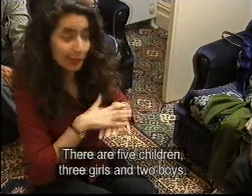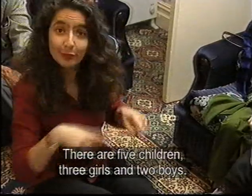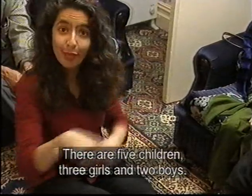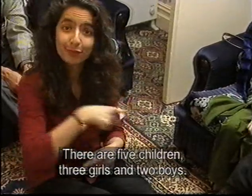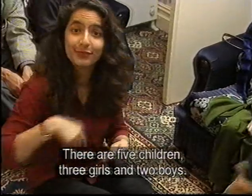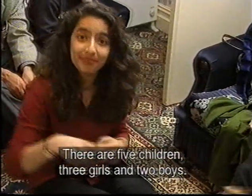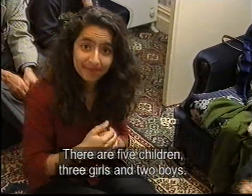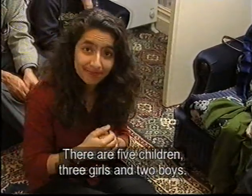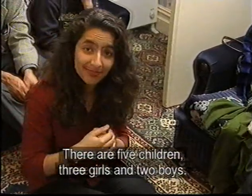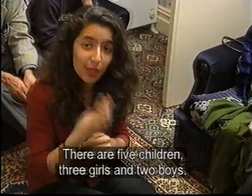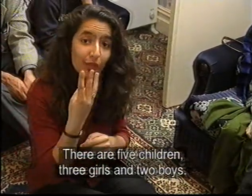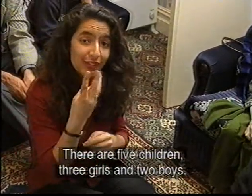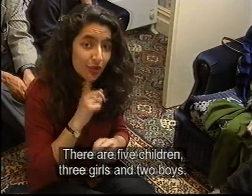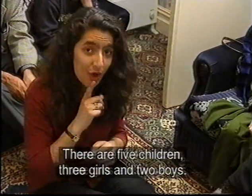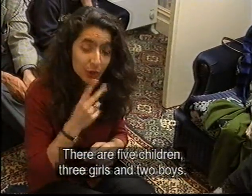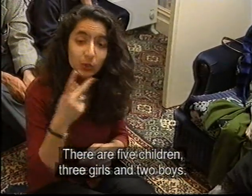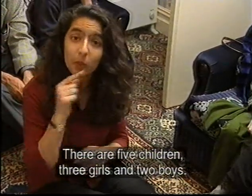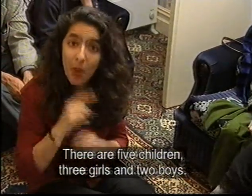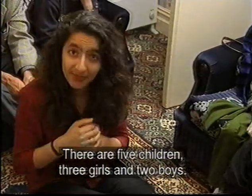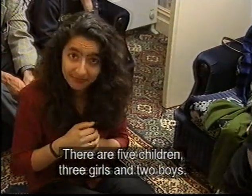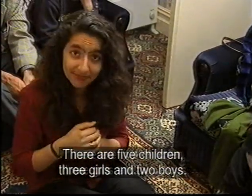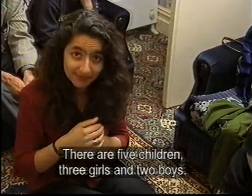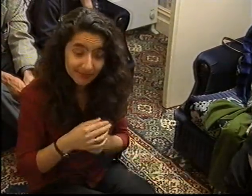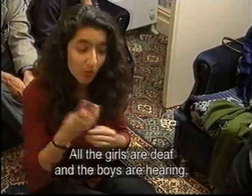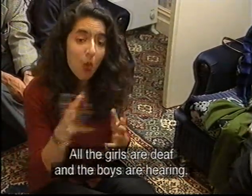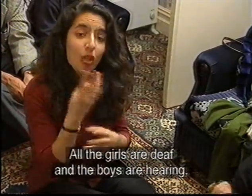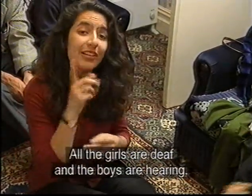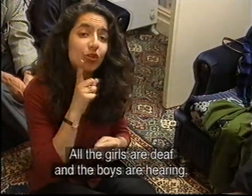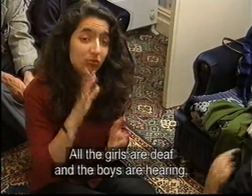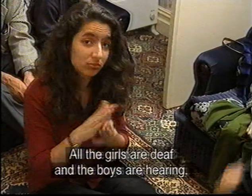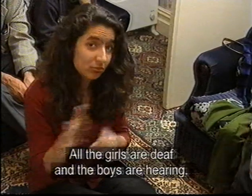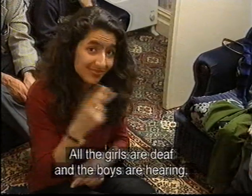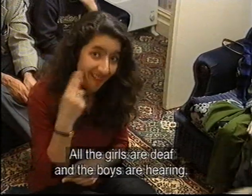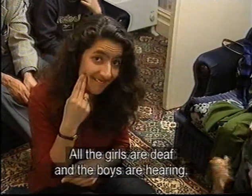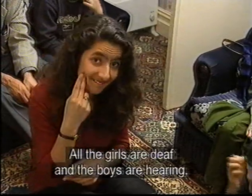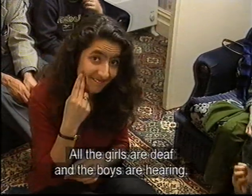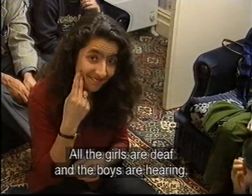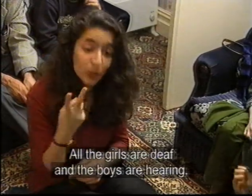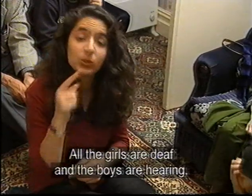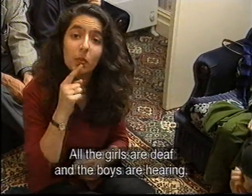5 children. 3 girls and 2 boys. All the girls are deaf, and the boys are